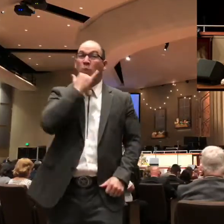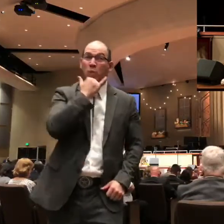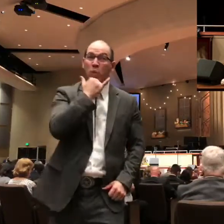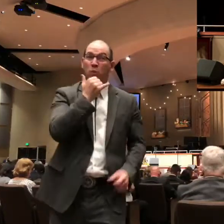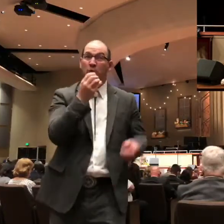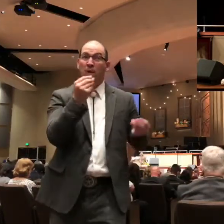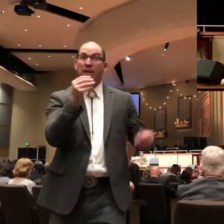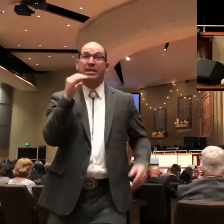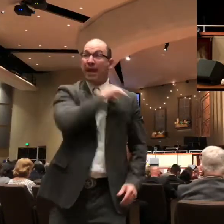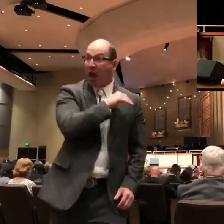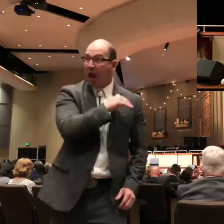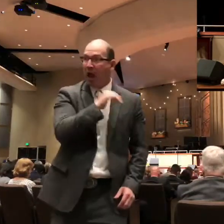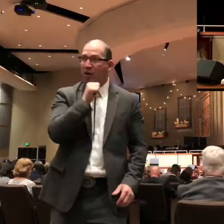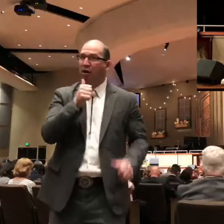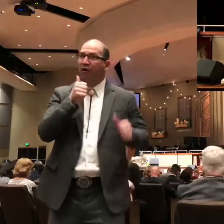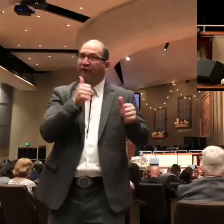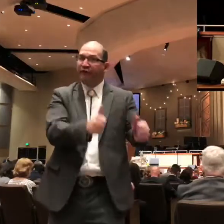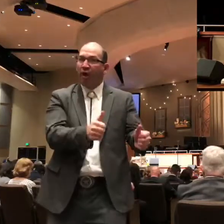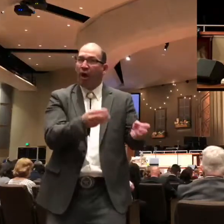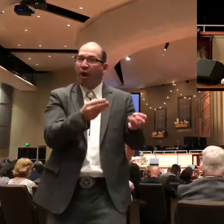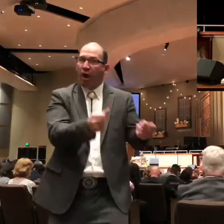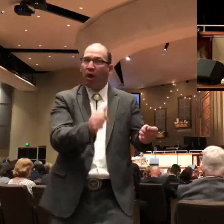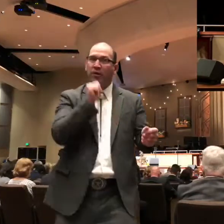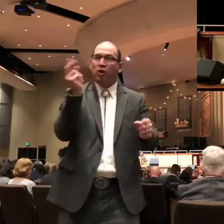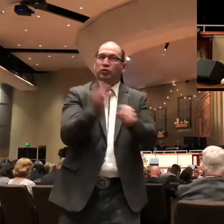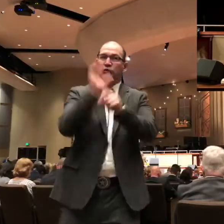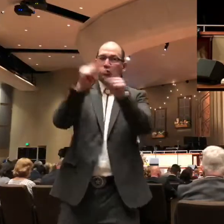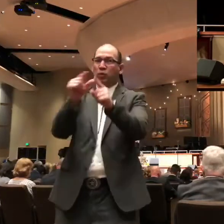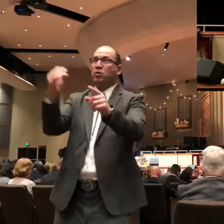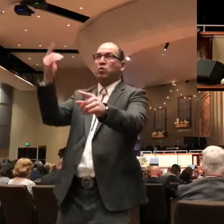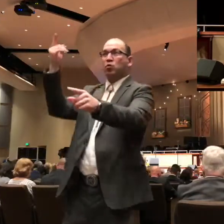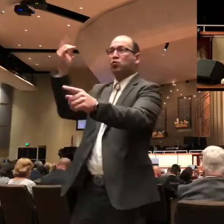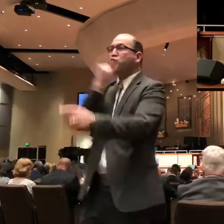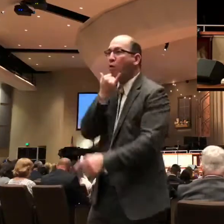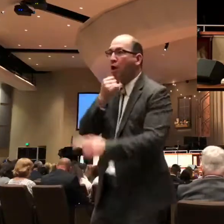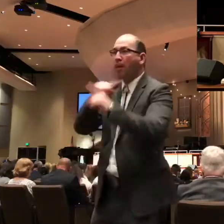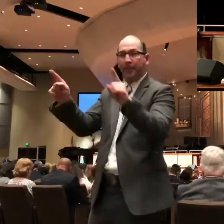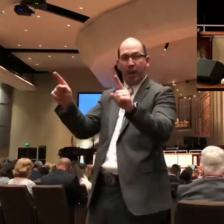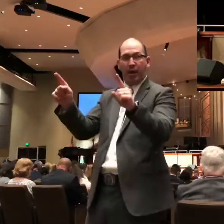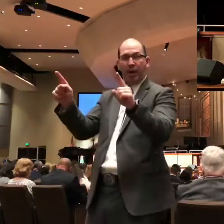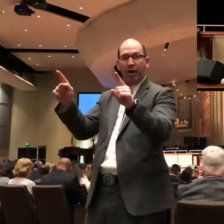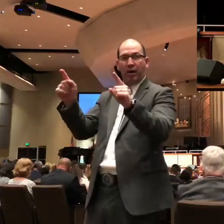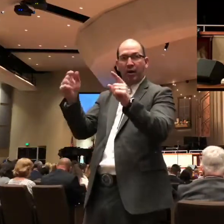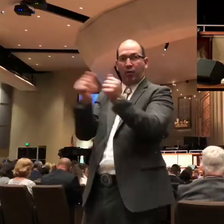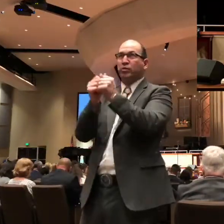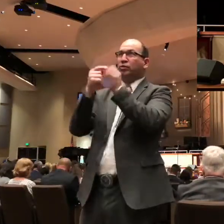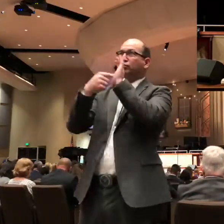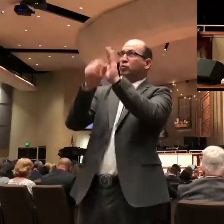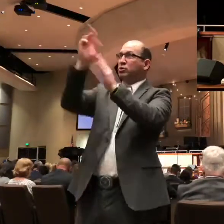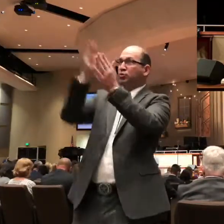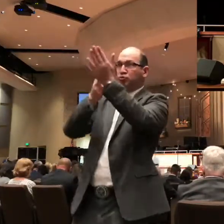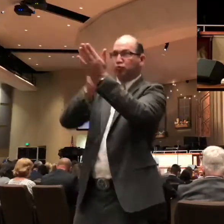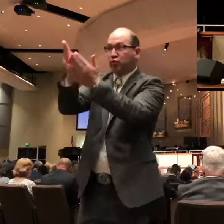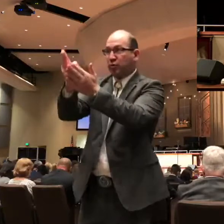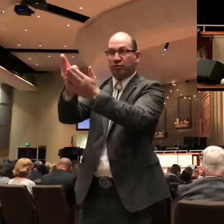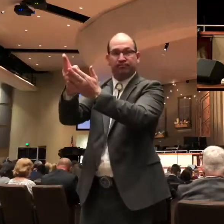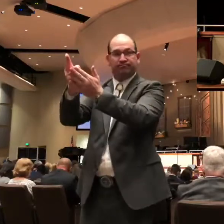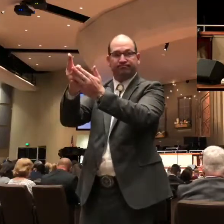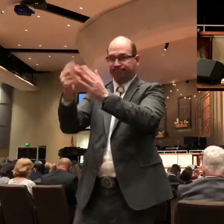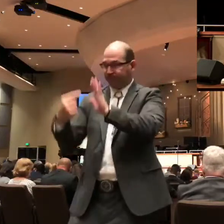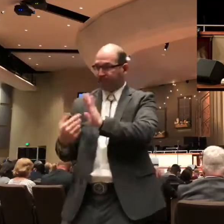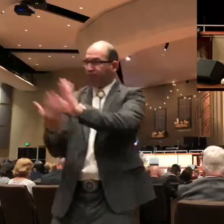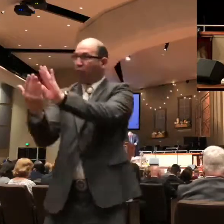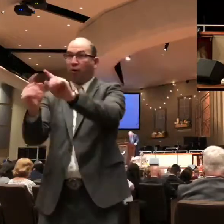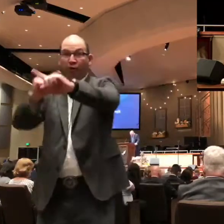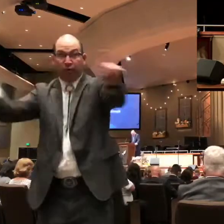not walking in craftiness, nor handling the Word of God deceitfully, but by manifestation of truth, commending ourselves